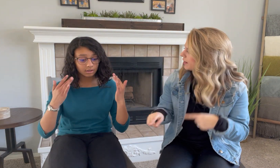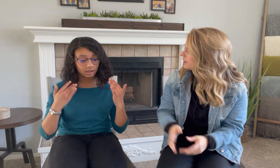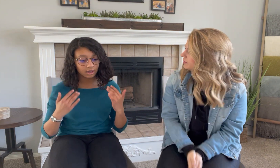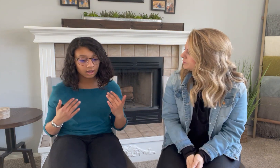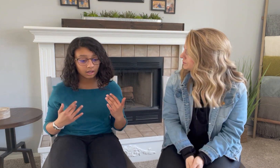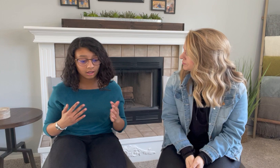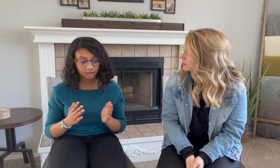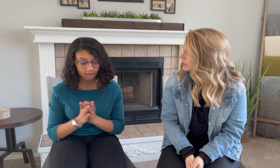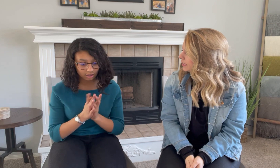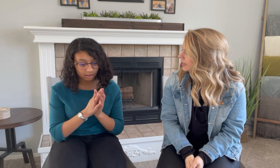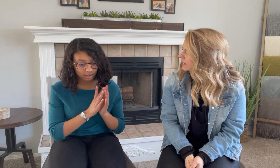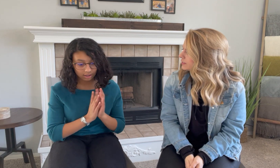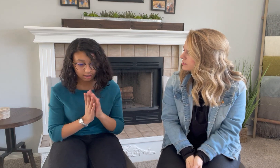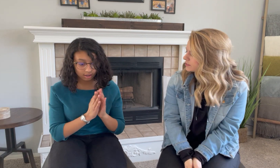sign is